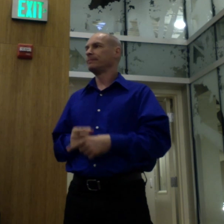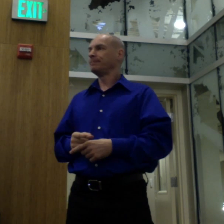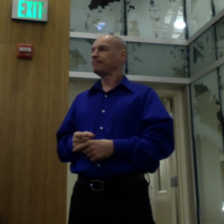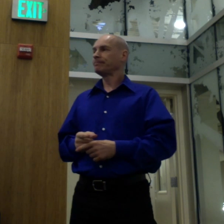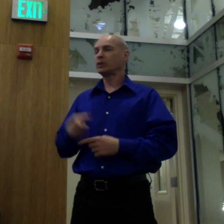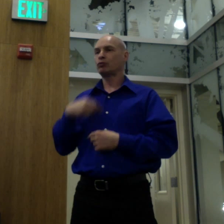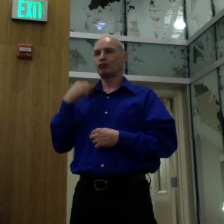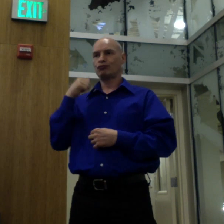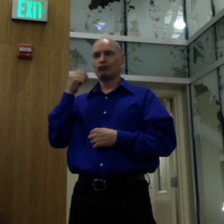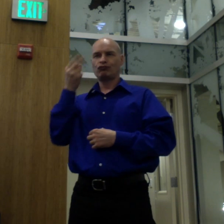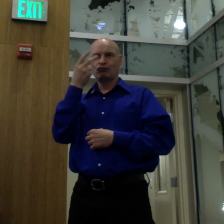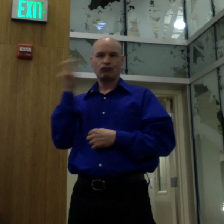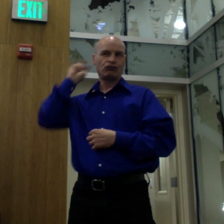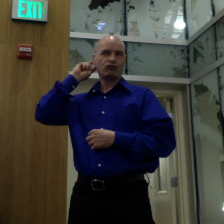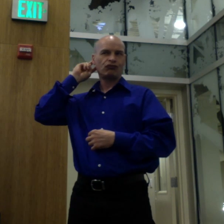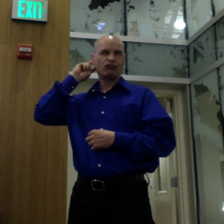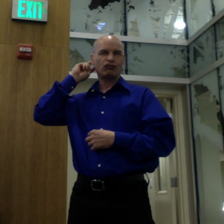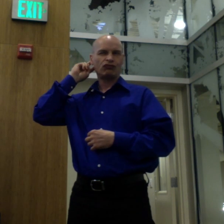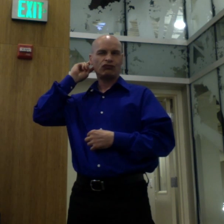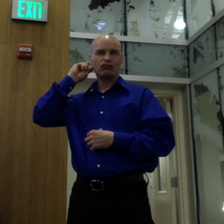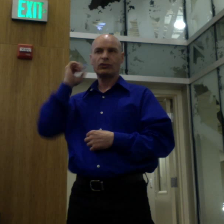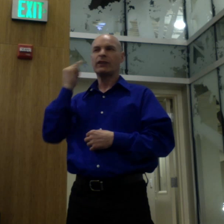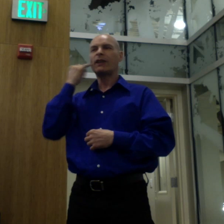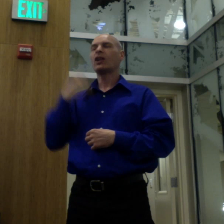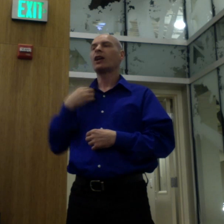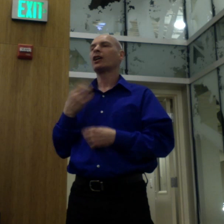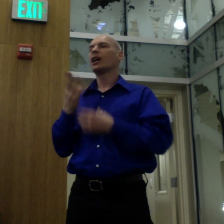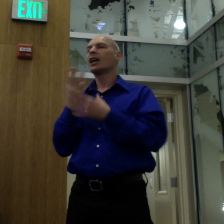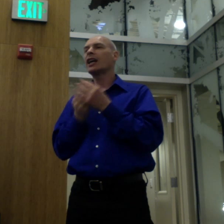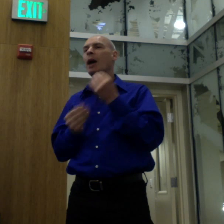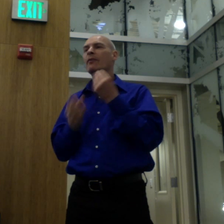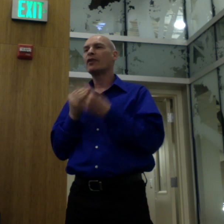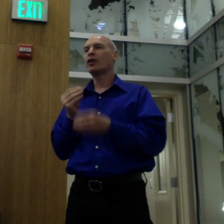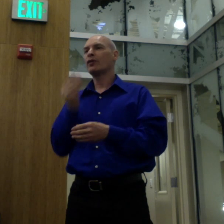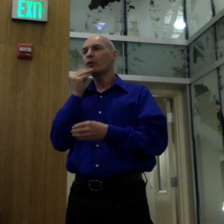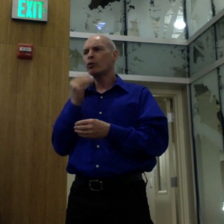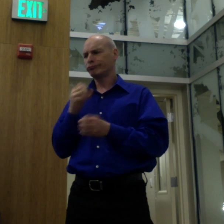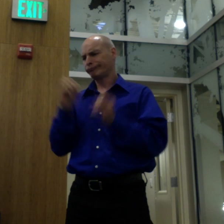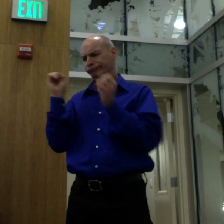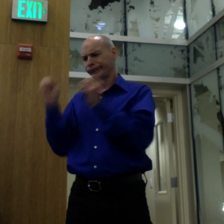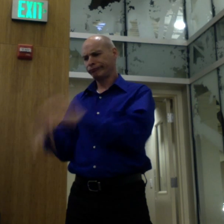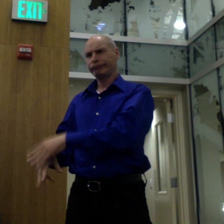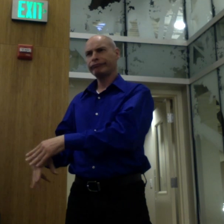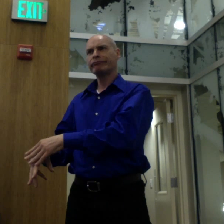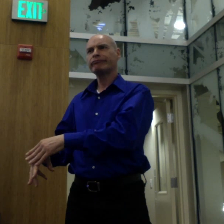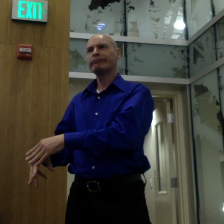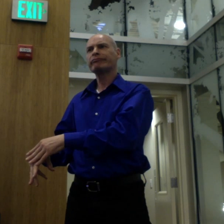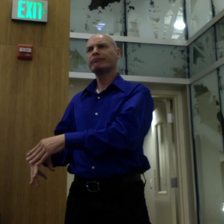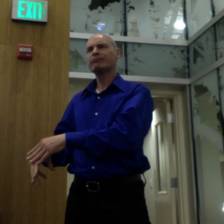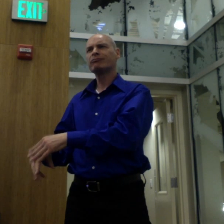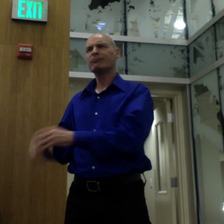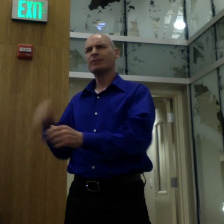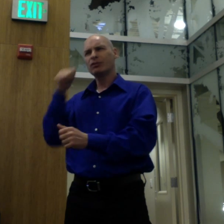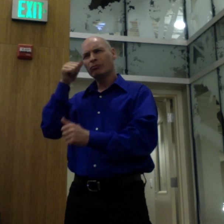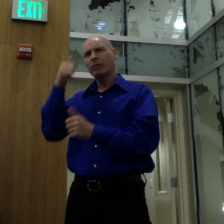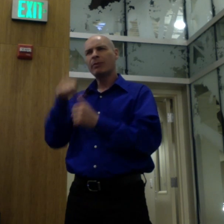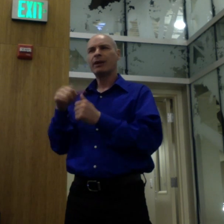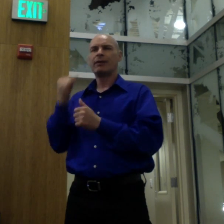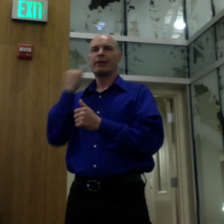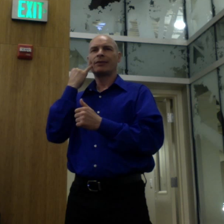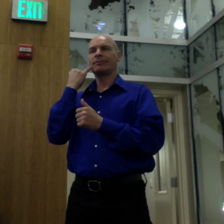keep that in mind. And if you have some type of comfort food, throw that in there. Keep in mind the element of